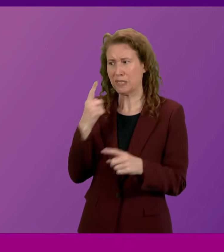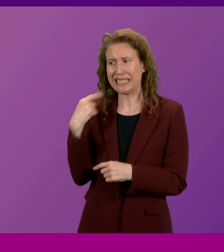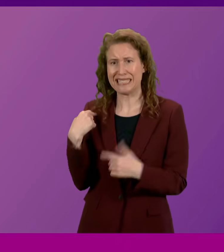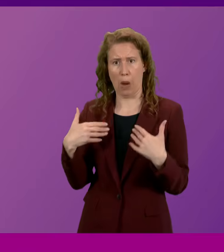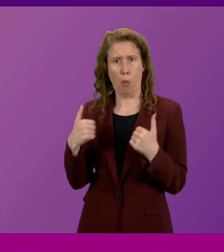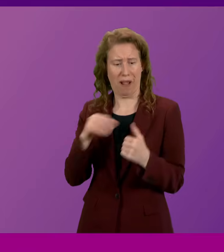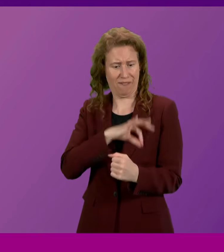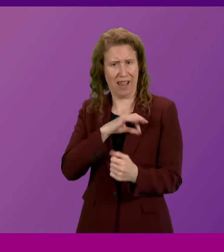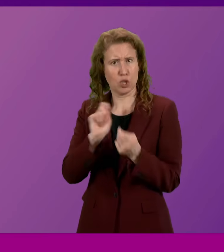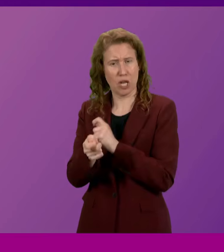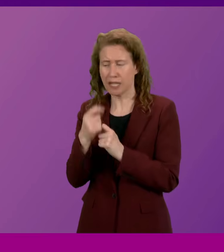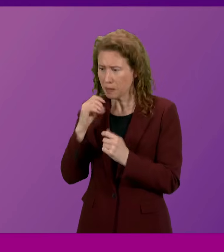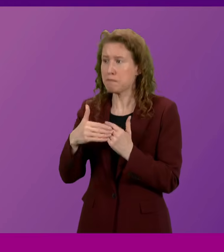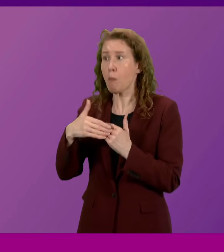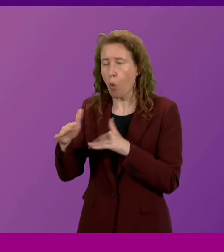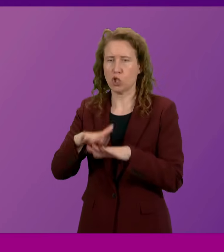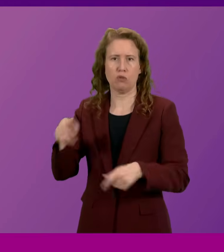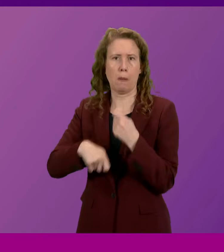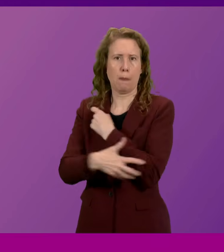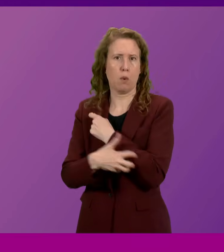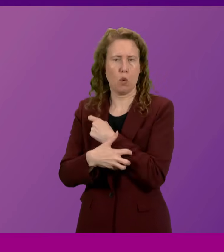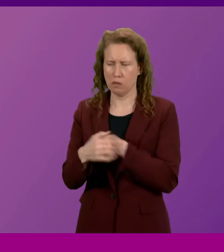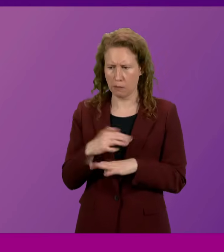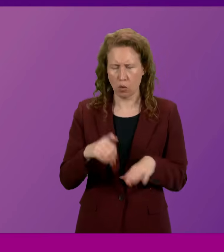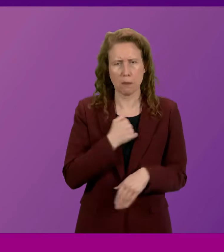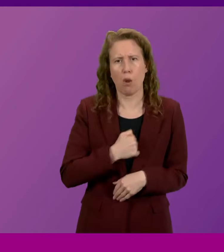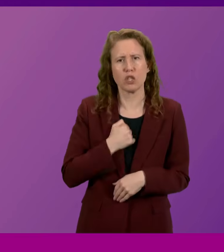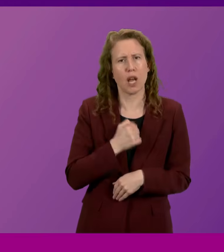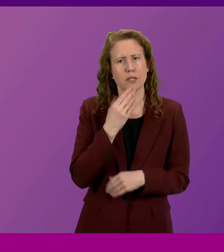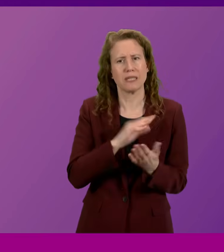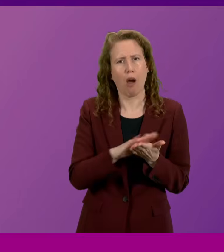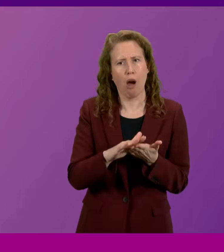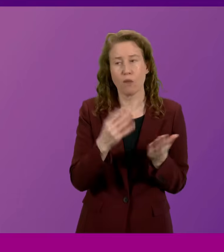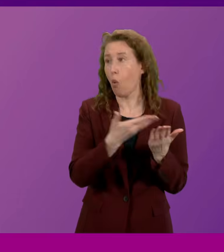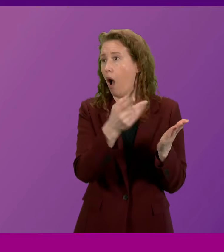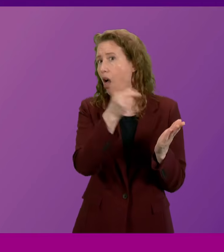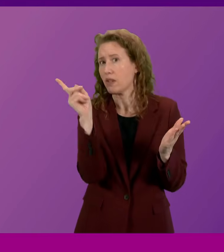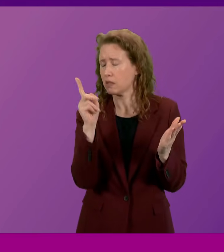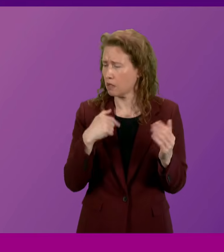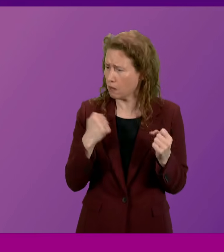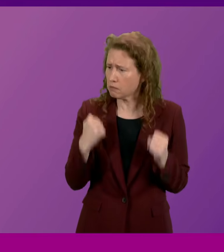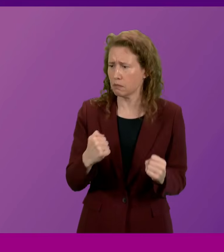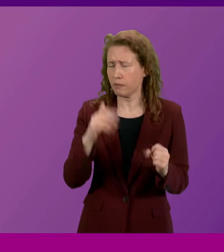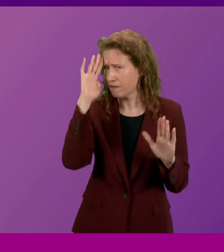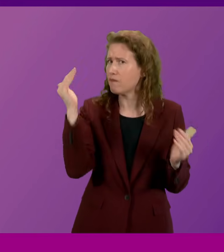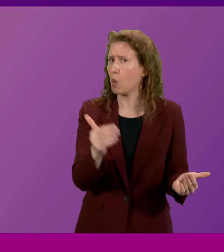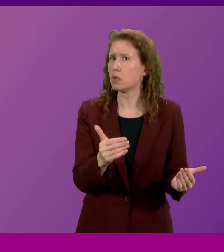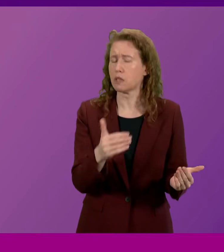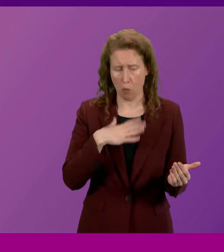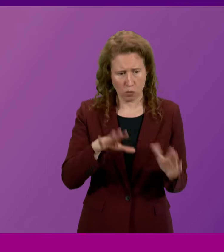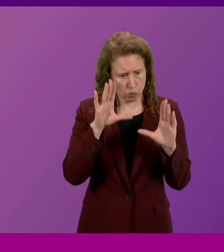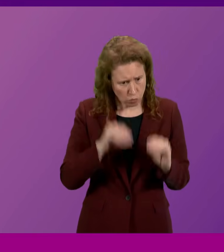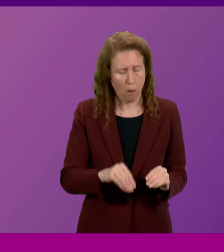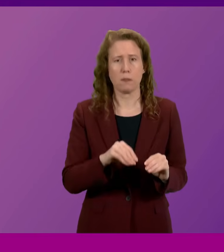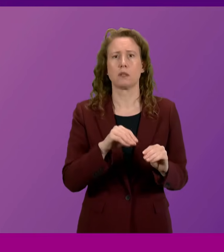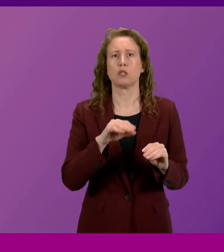to increase child poverty in Scotland. So I'm going to make no apology to Mr Harvey or to anyone else about being absolutely focused on eradicating